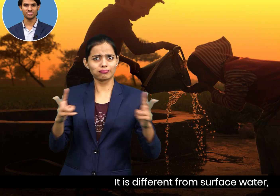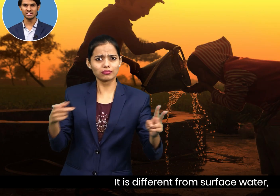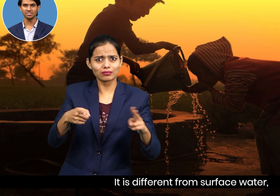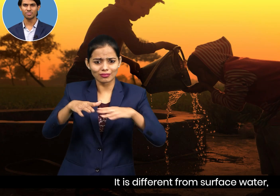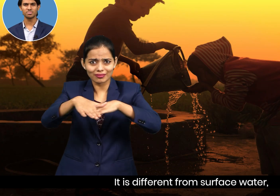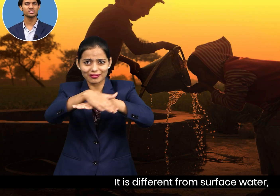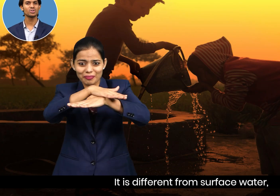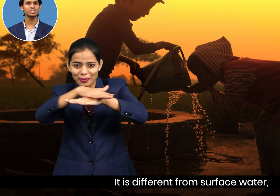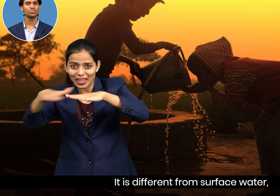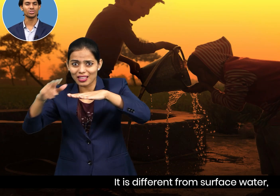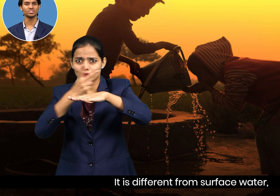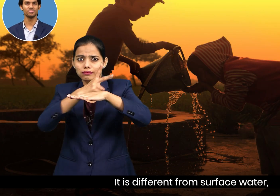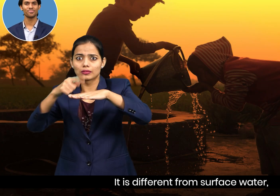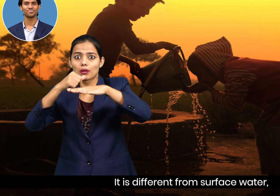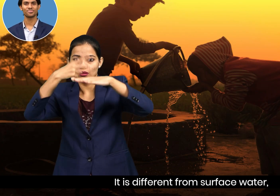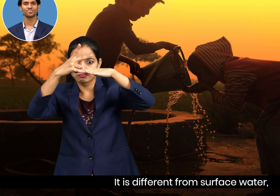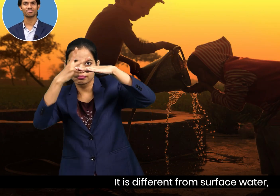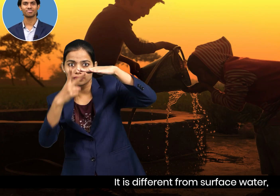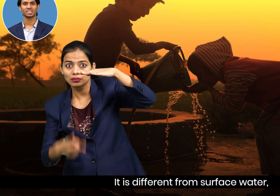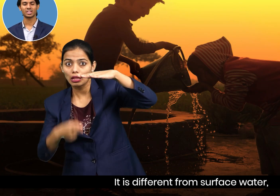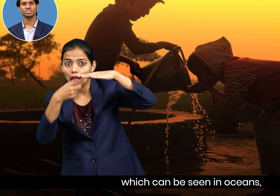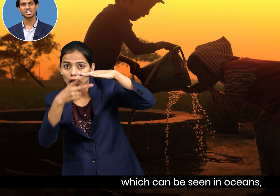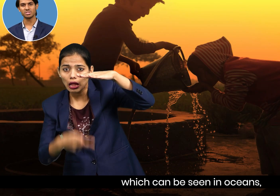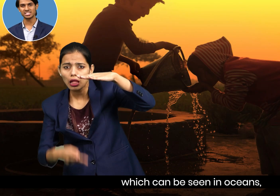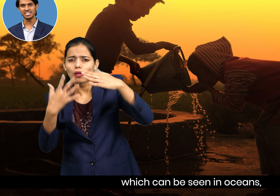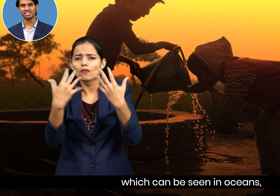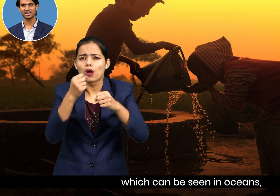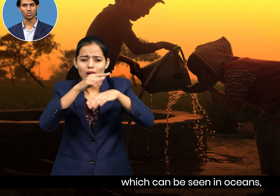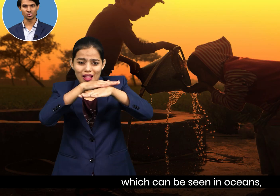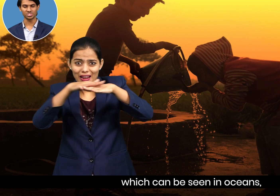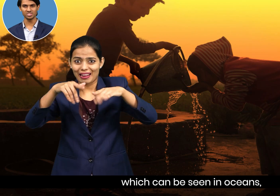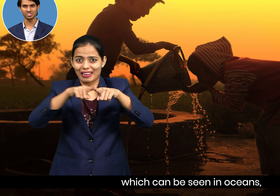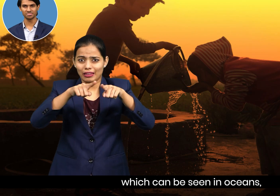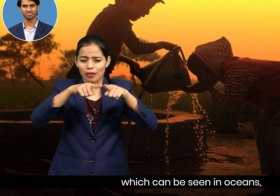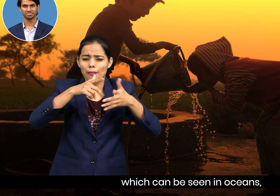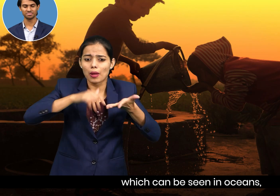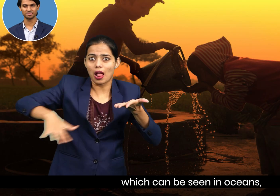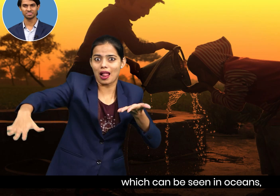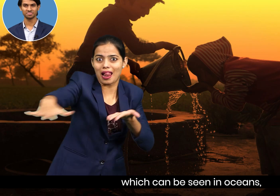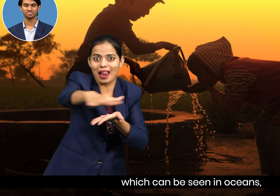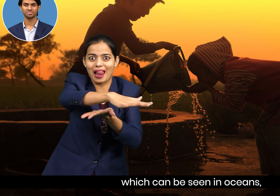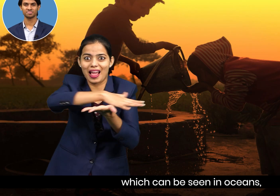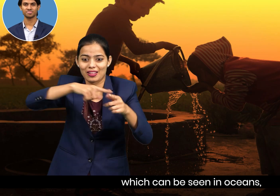It is different from surface water, which can be seen in oceans,